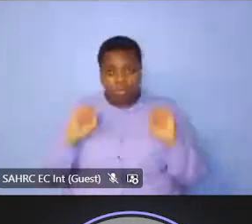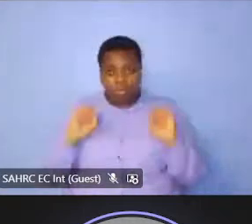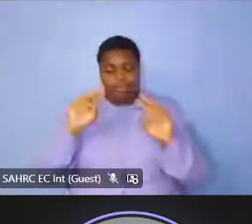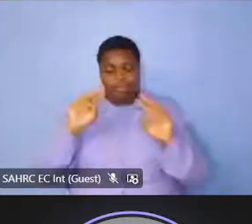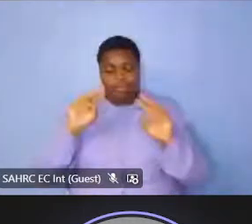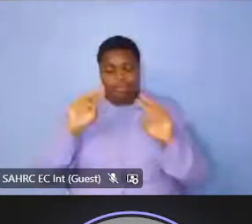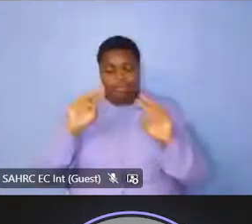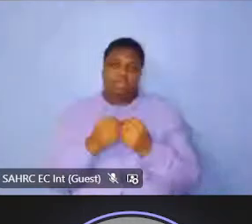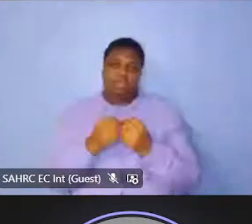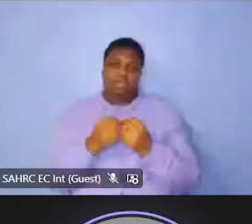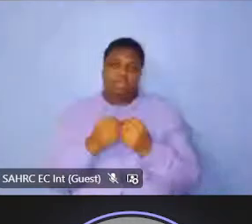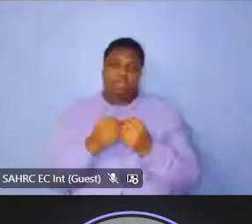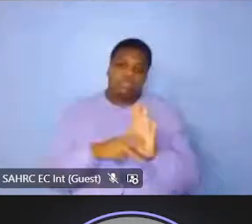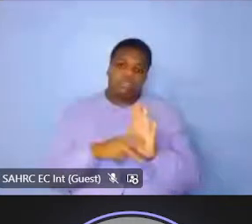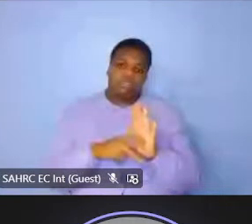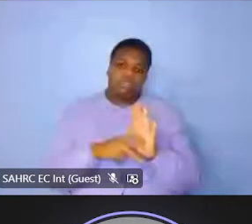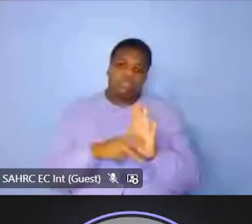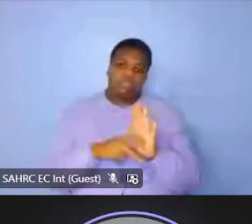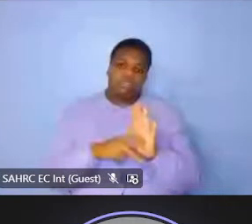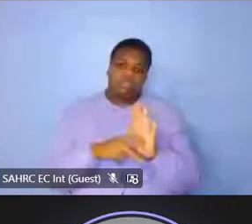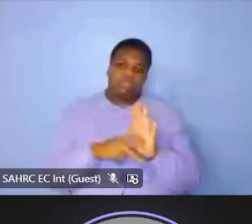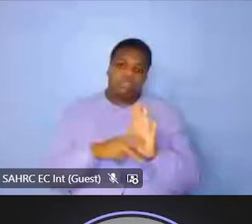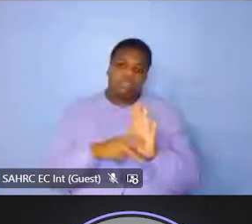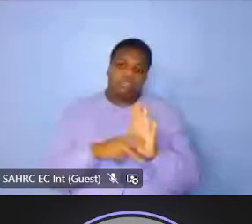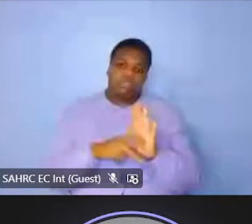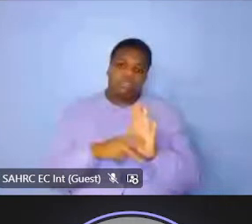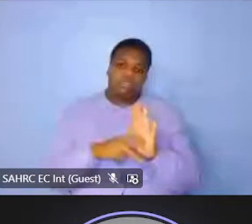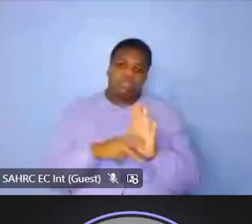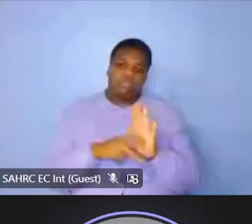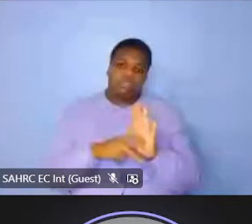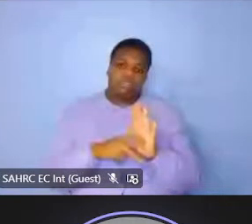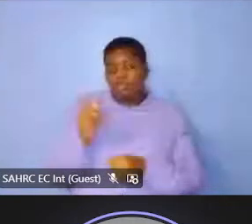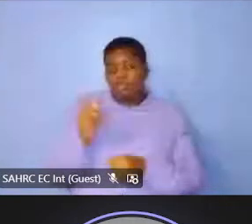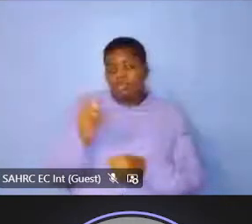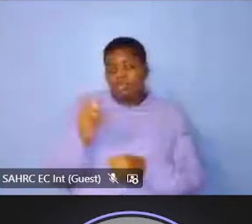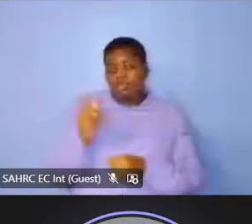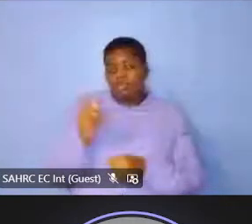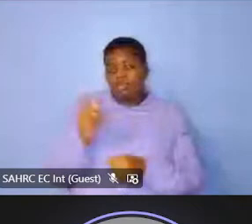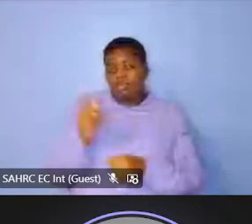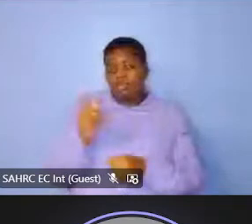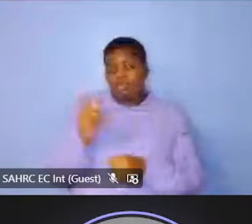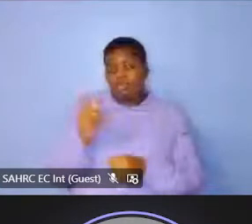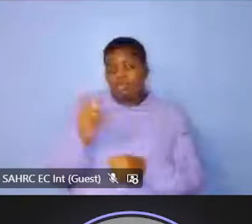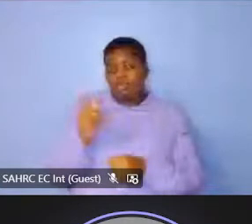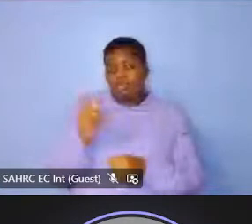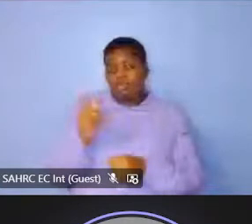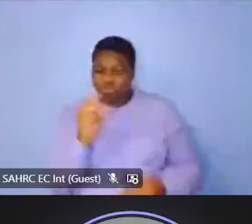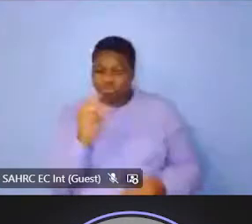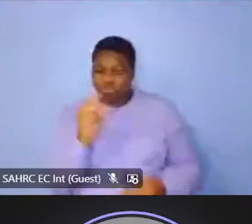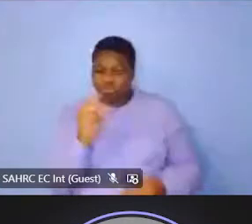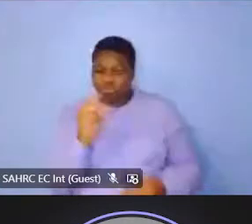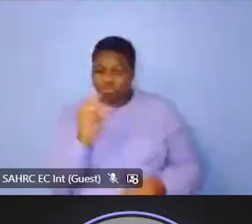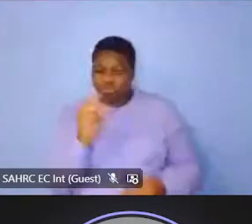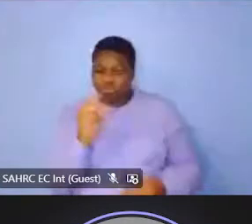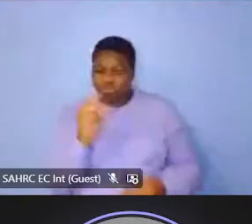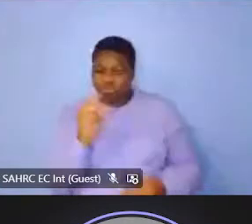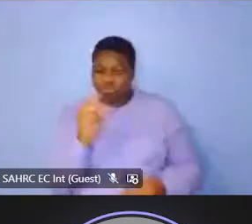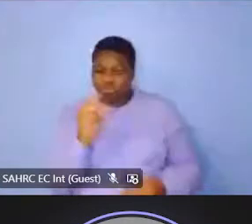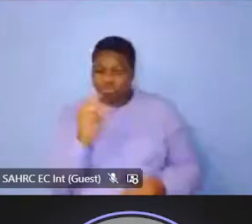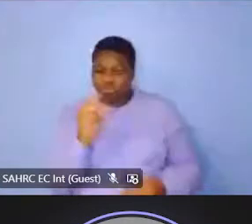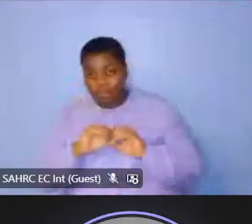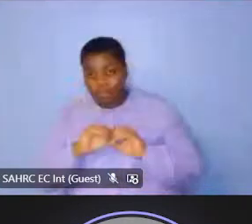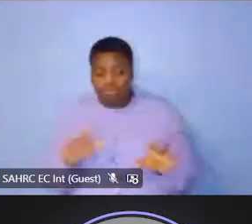policy. During the course of last year, we were told that it would get published at the end of 2021.